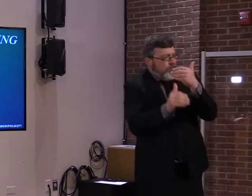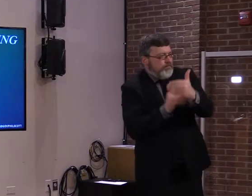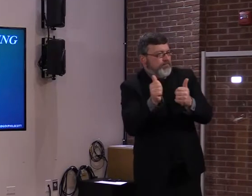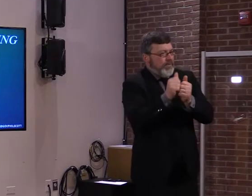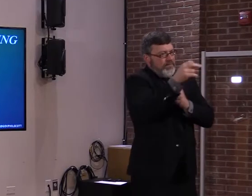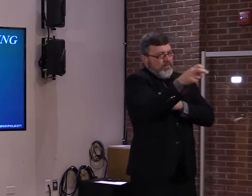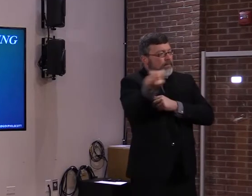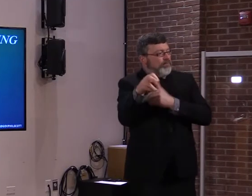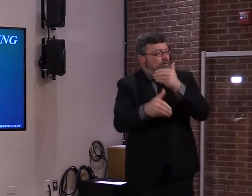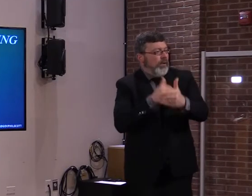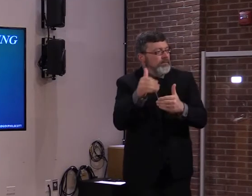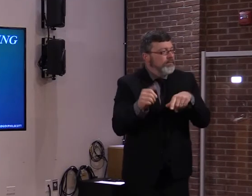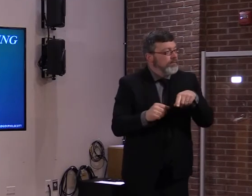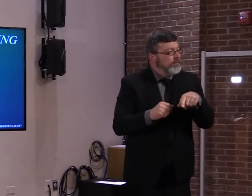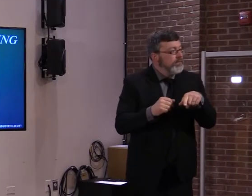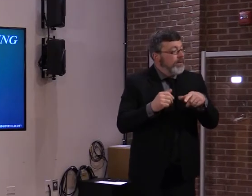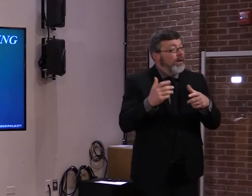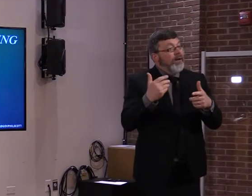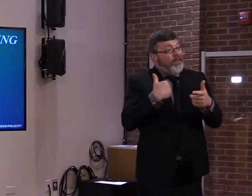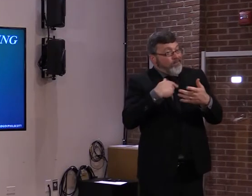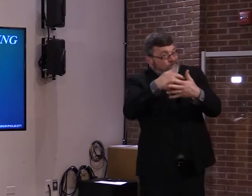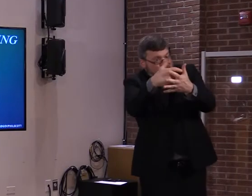there are payment options as well